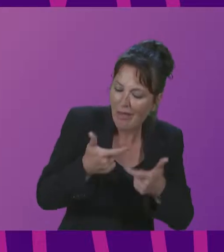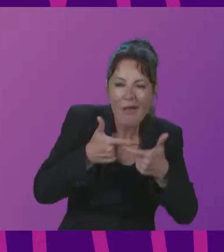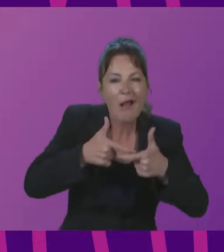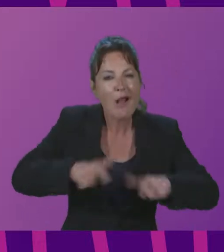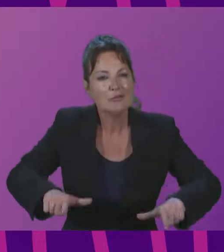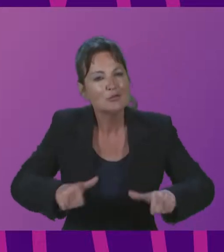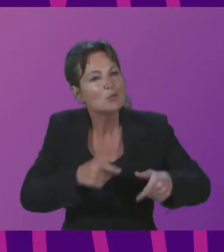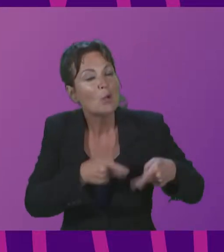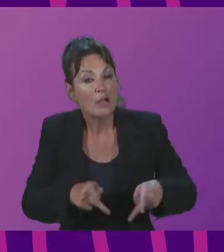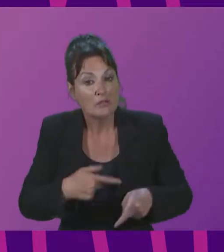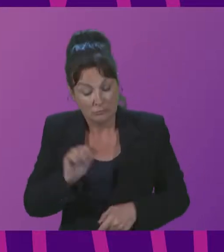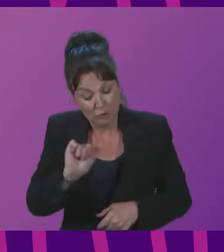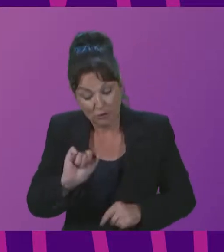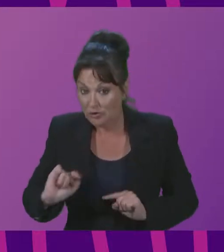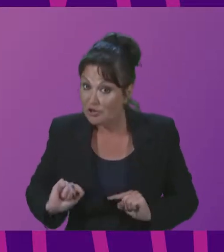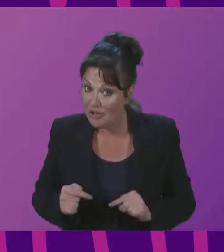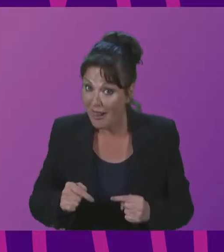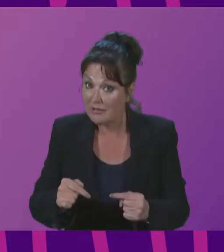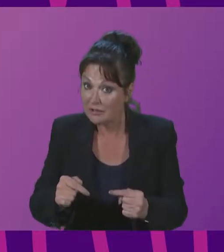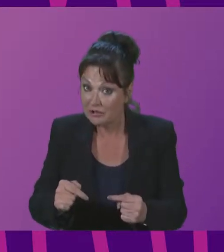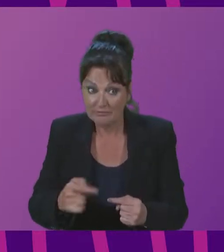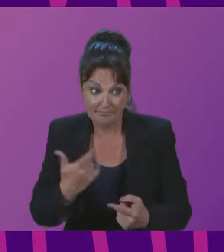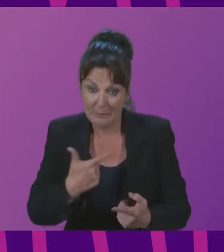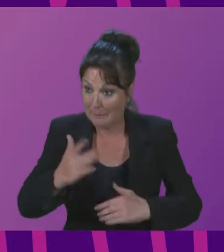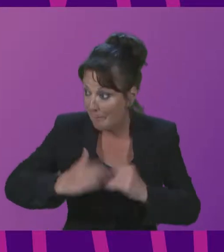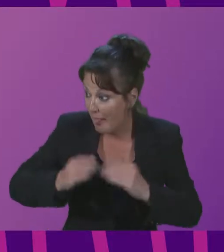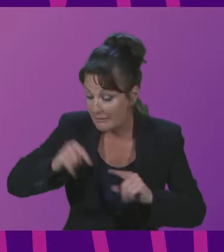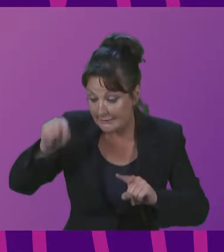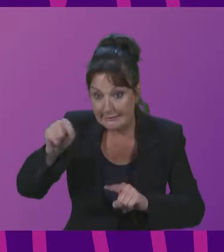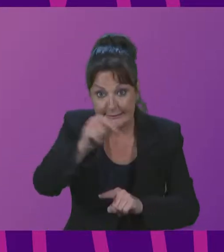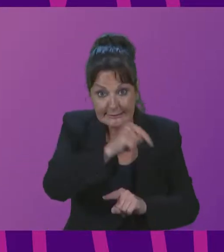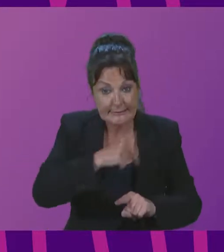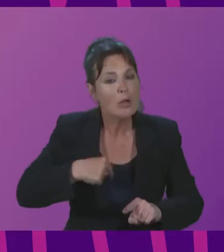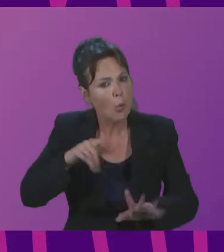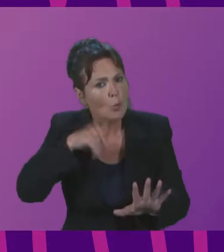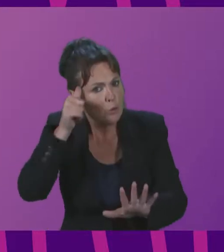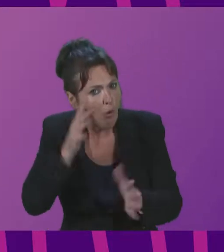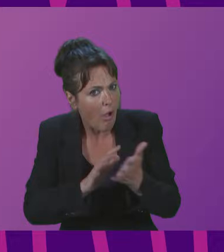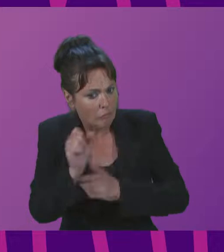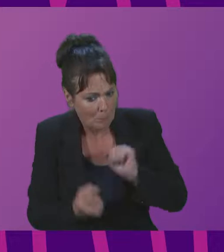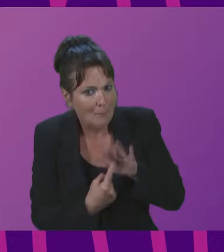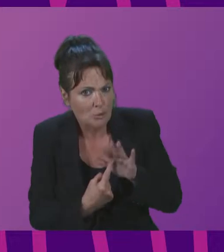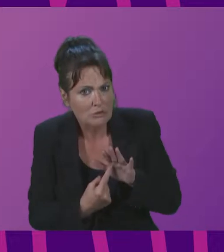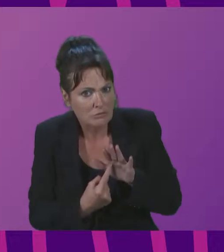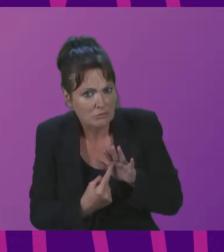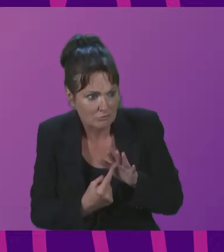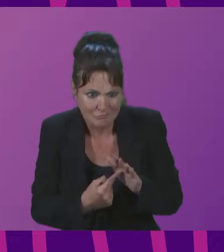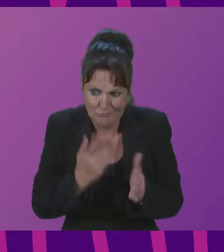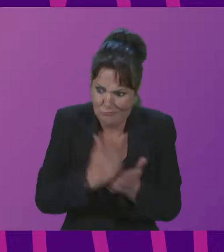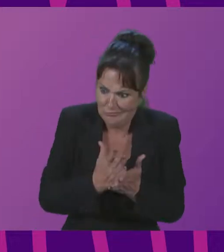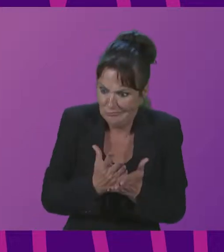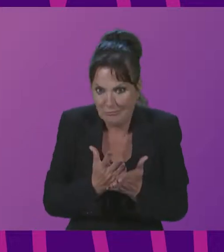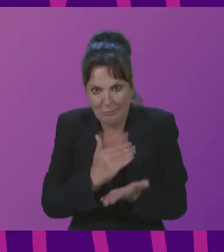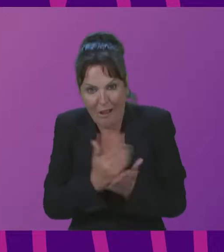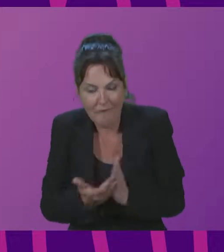The challenges that we are facing is the issue of infrastructure because we know that culture is a part of our